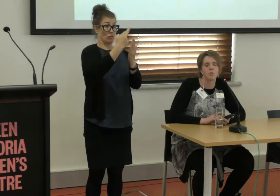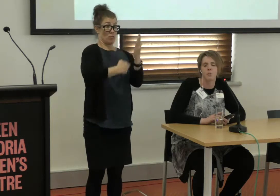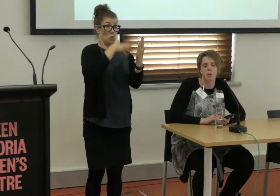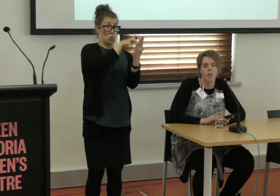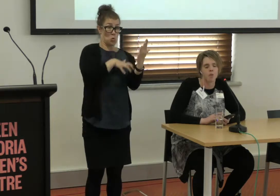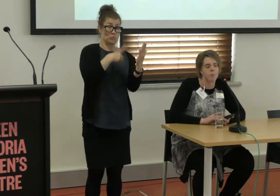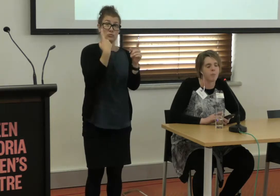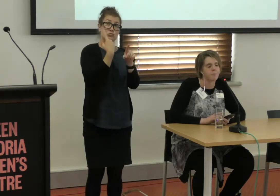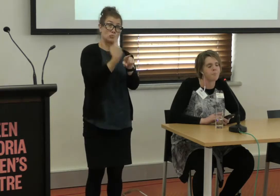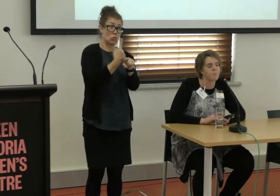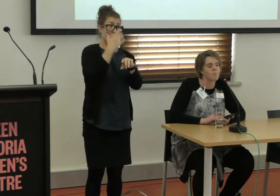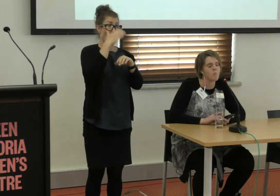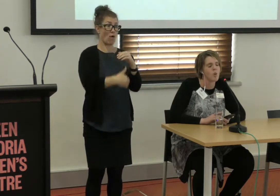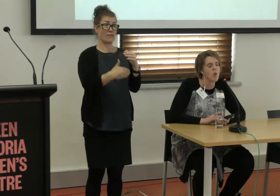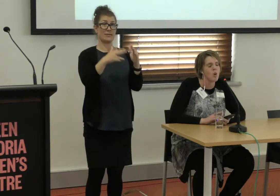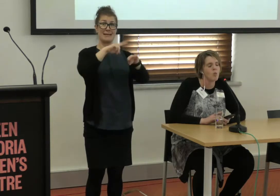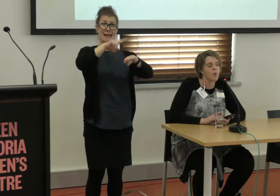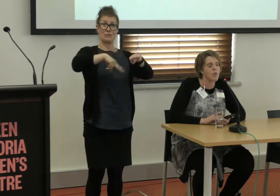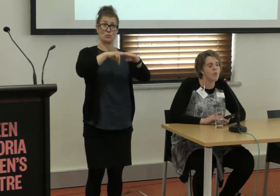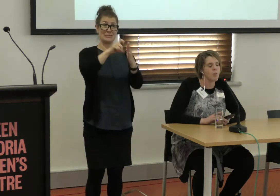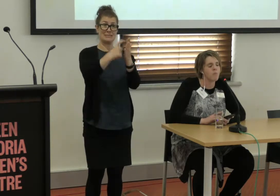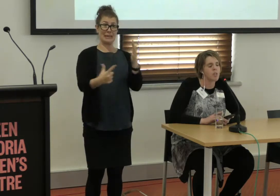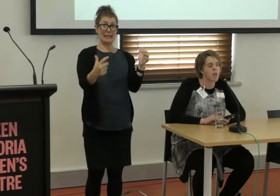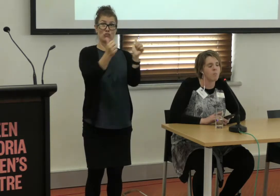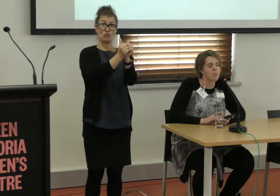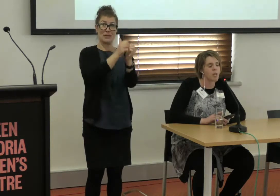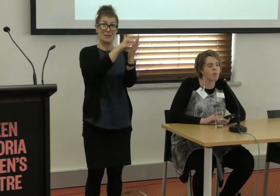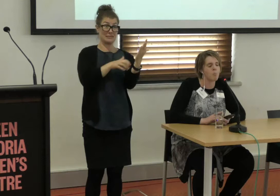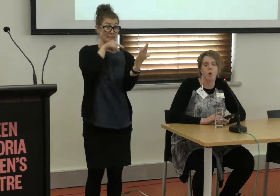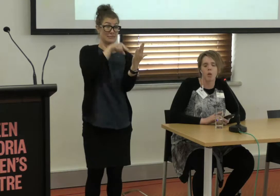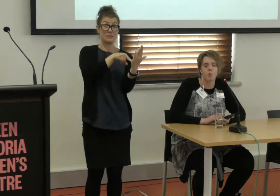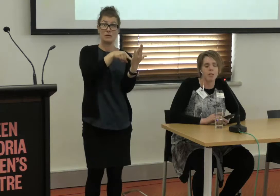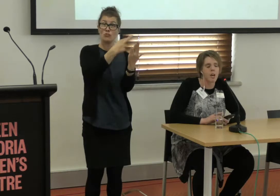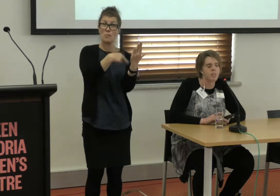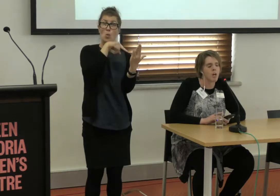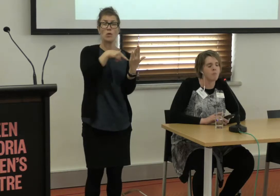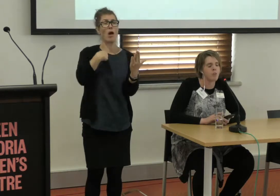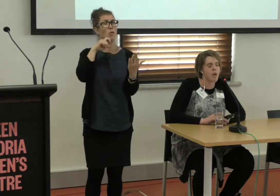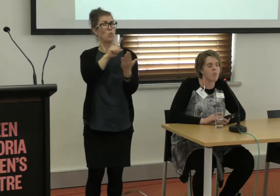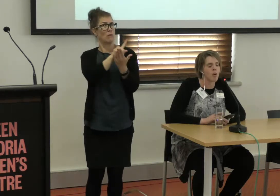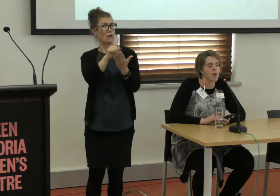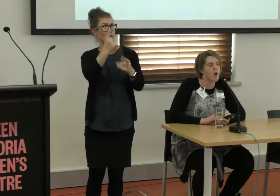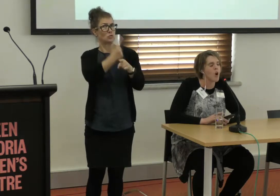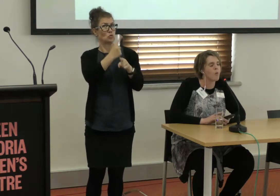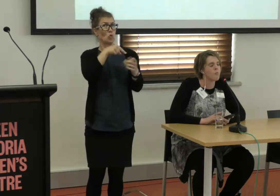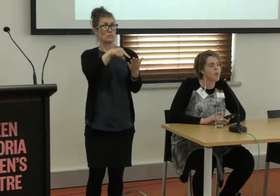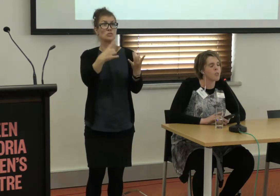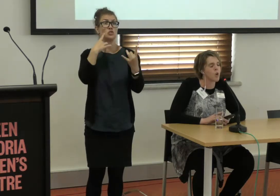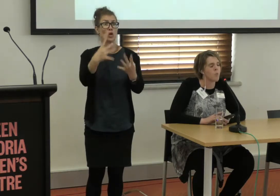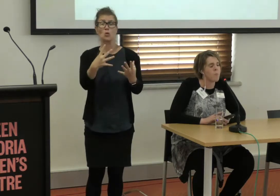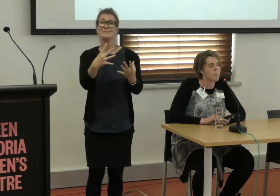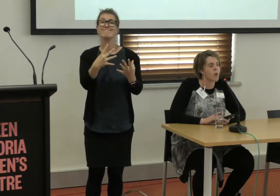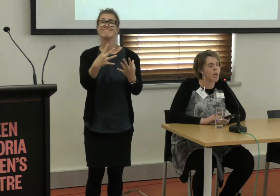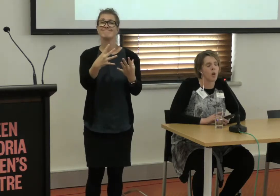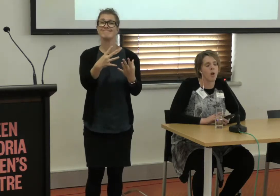National Disability Agreement. We're going to revisit that particular report a little bit later. For now, though, I want to focus on